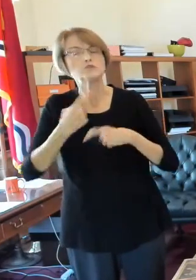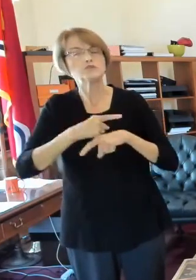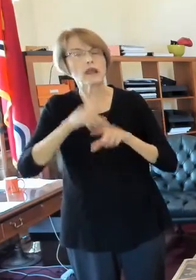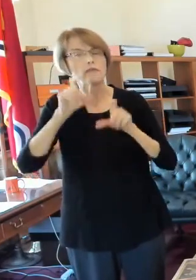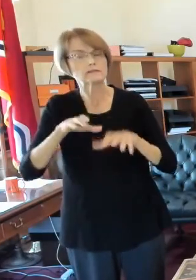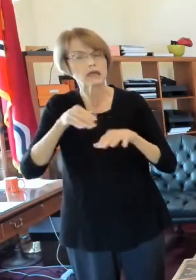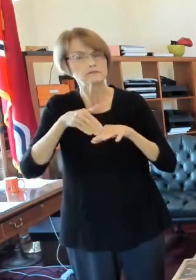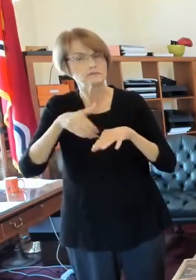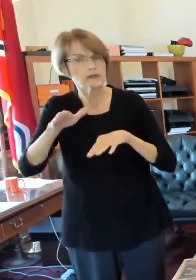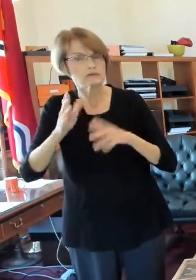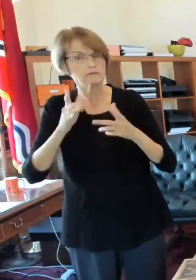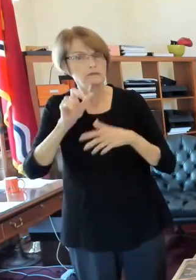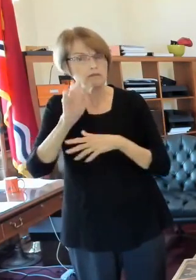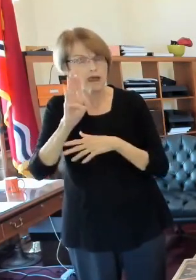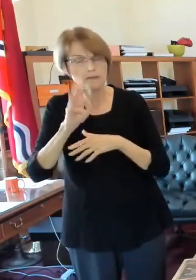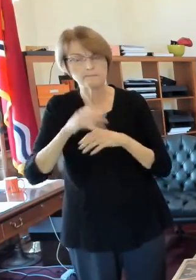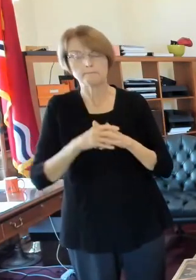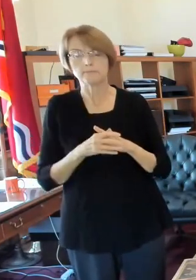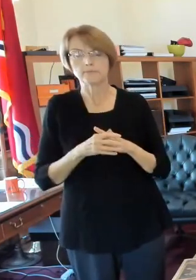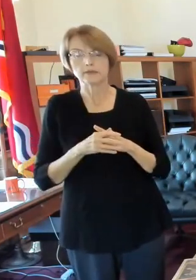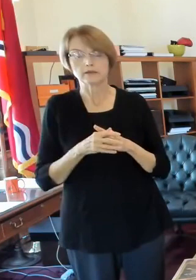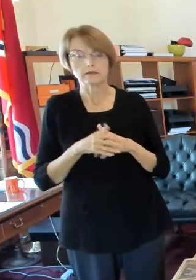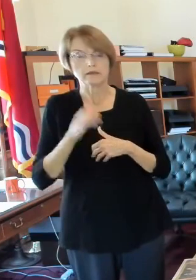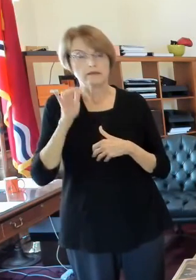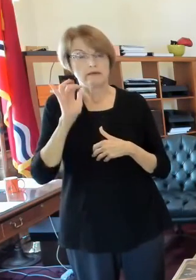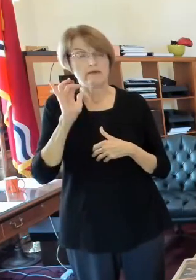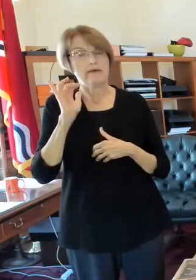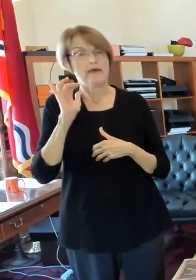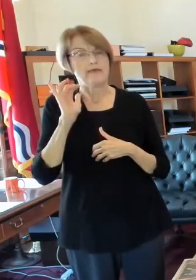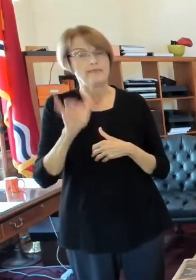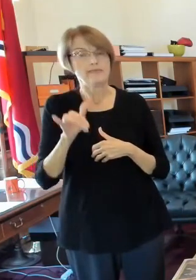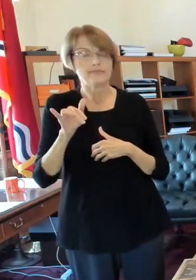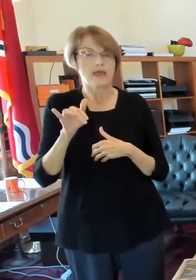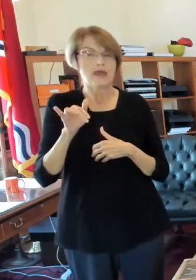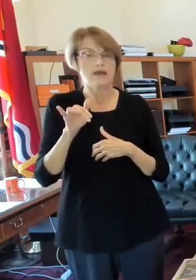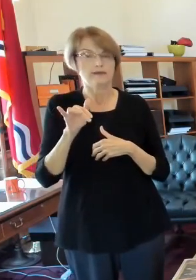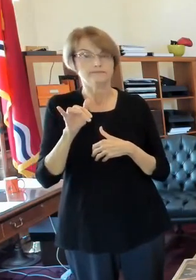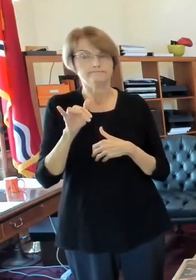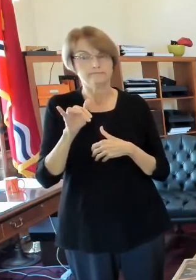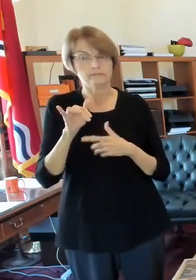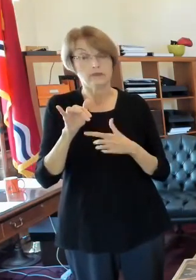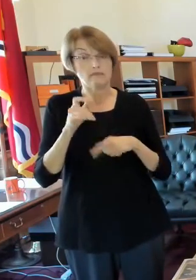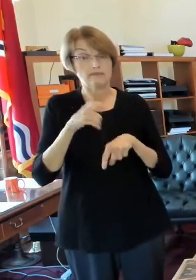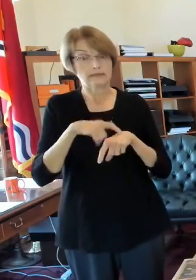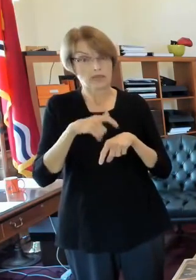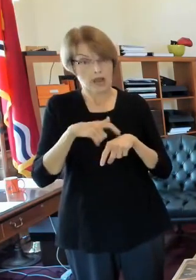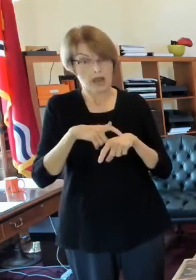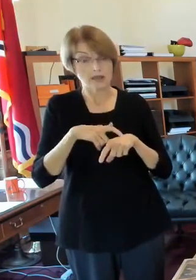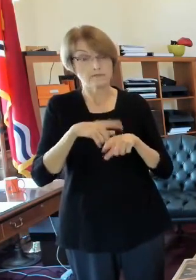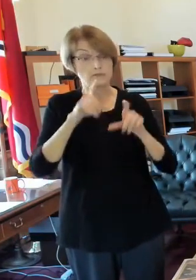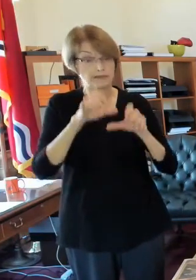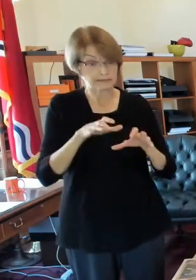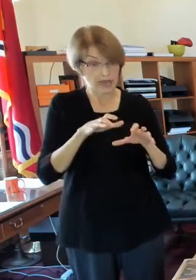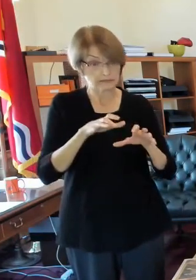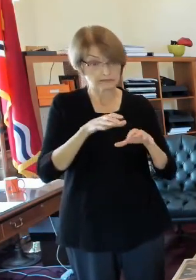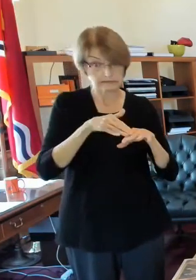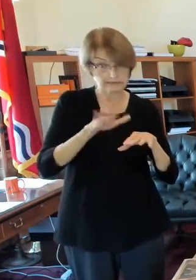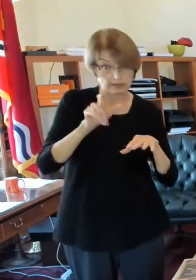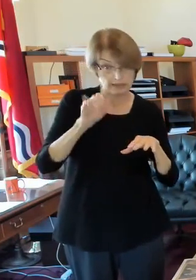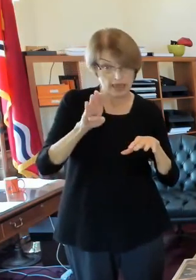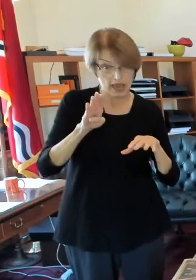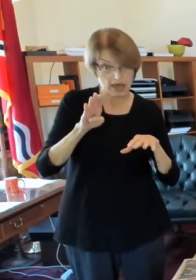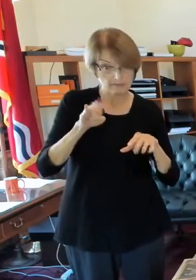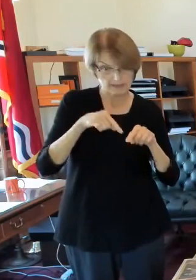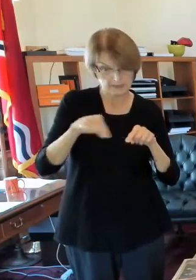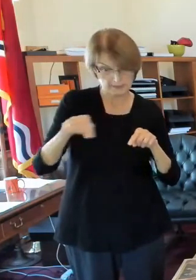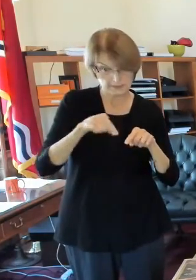so this has been going down a little bit in terms of the amount of time it takes to get the results back. And